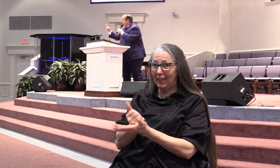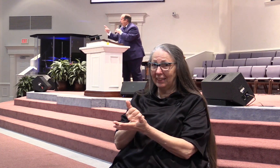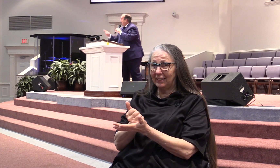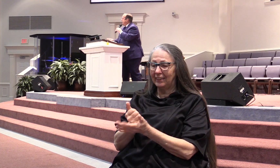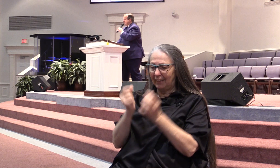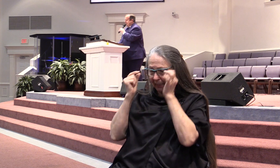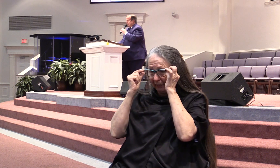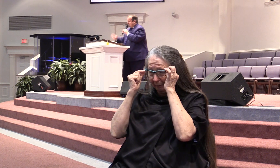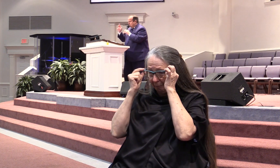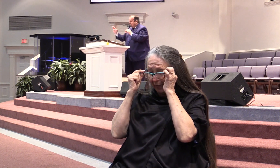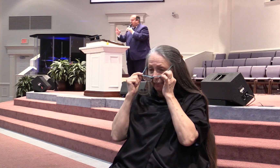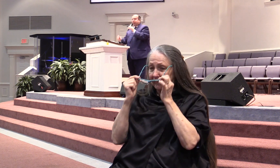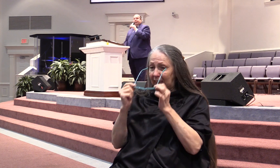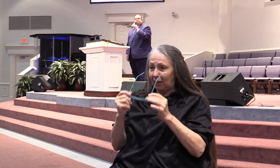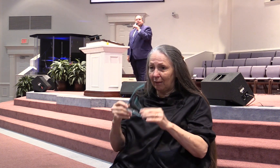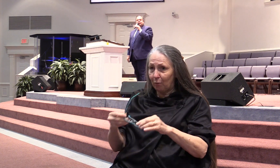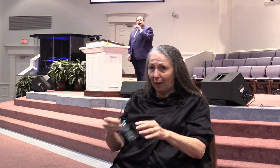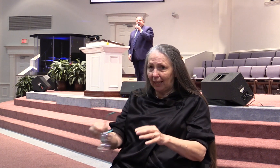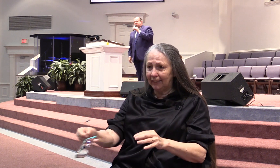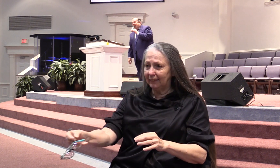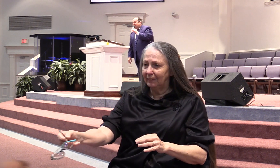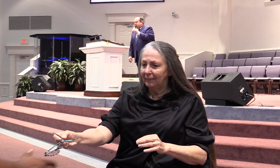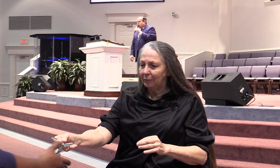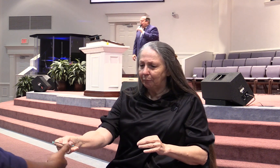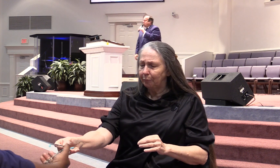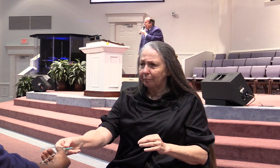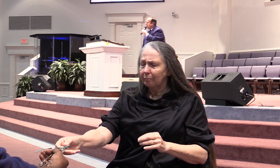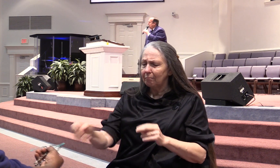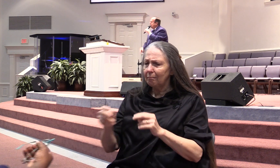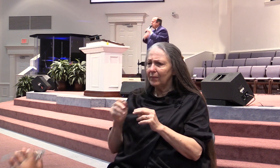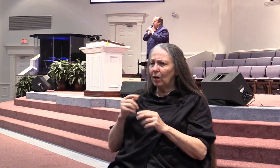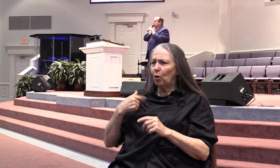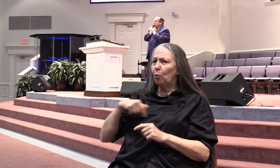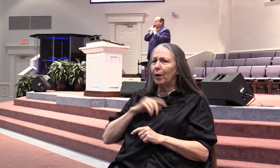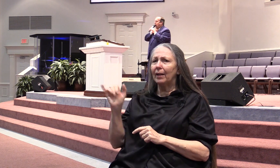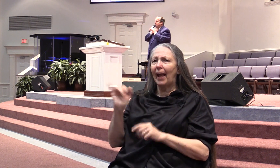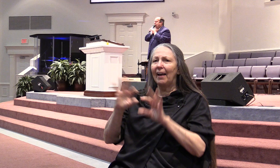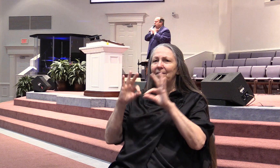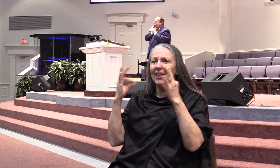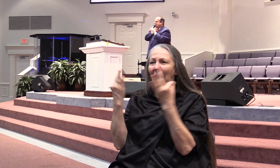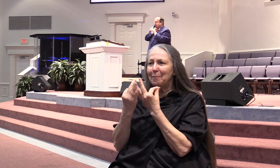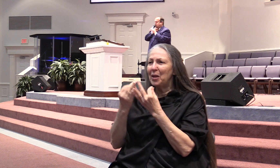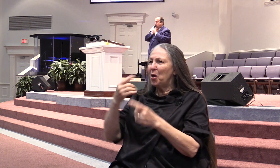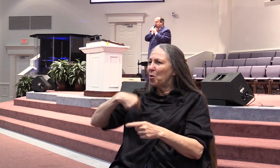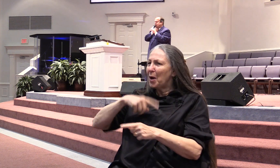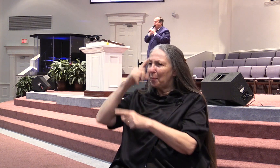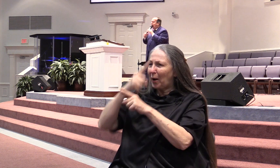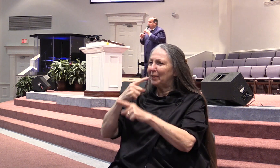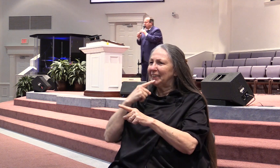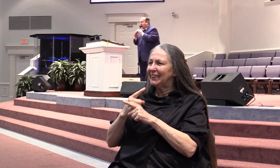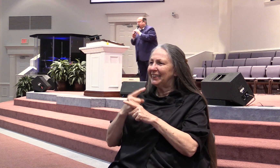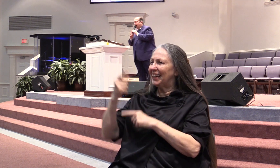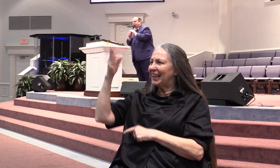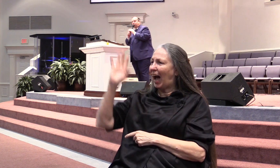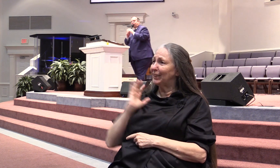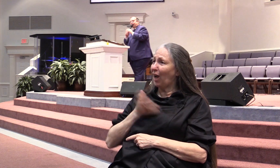It's a bride. It's a building. It's likened to a family in which we are brothers and sisters, and God